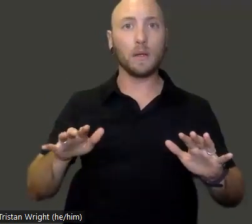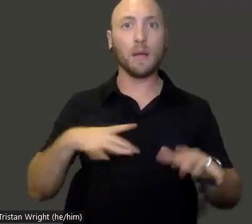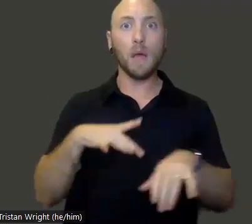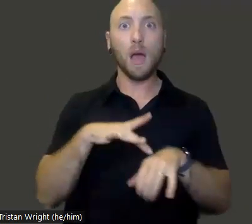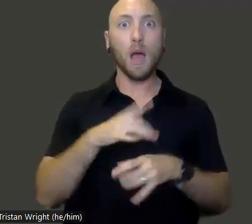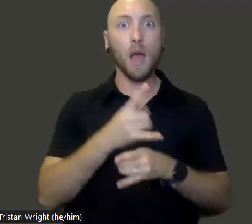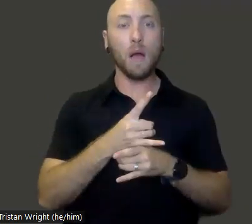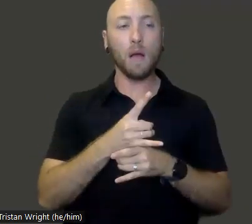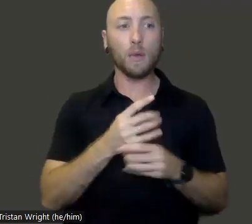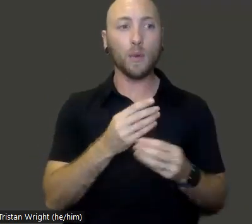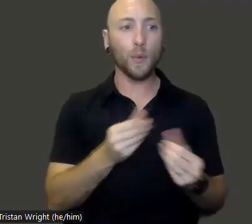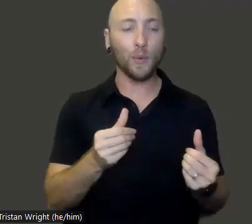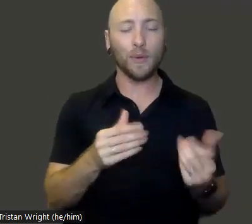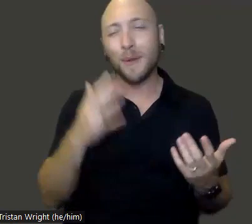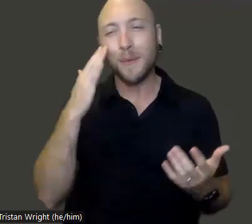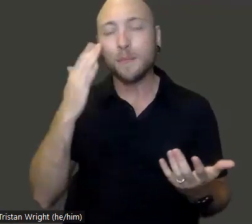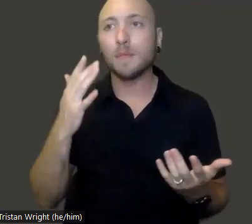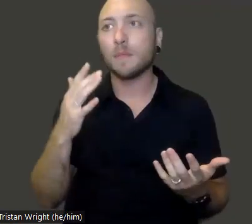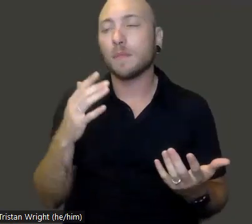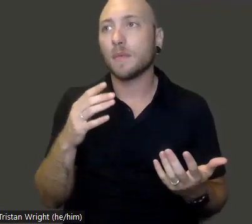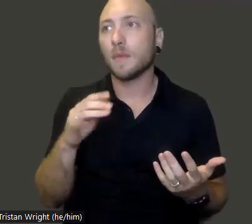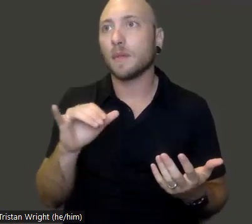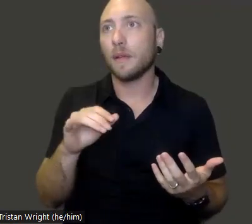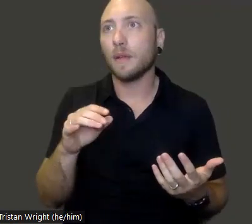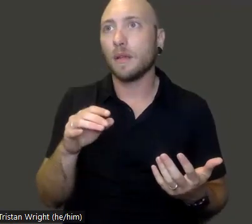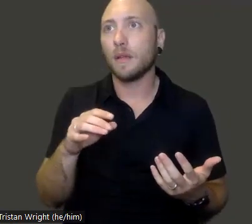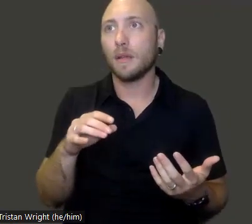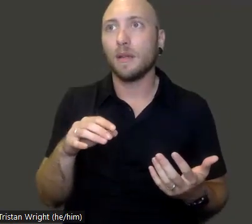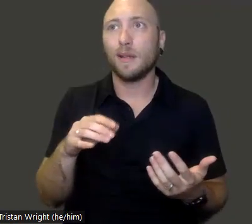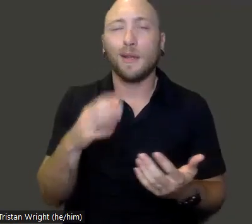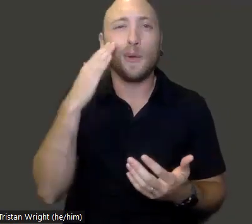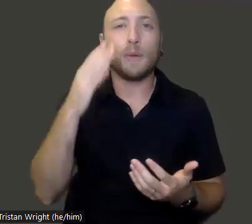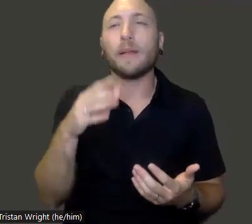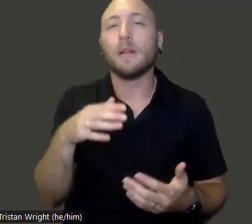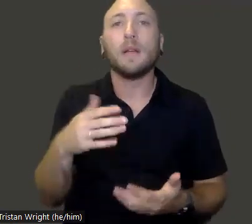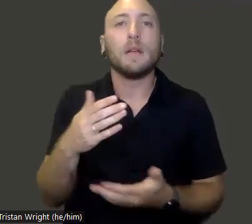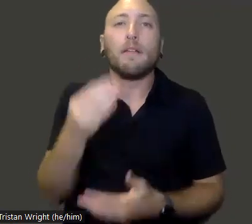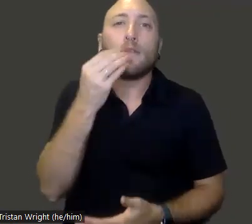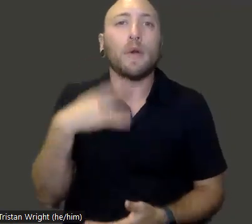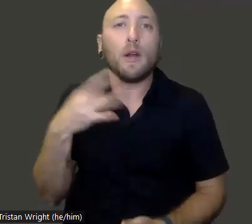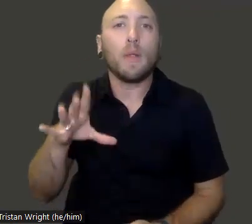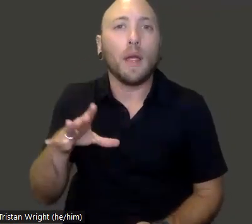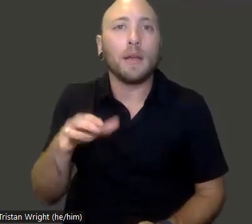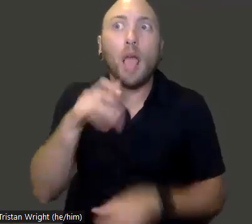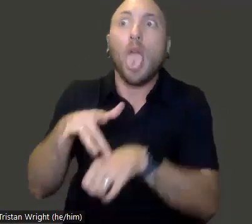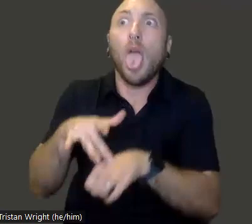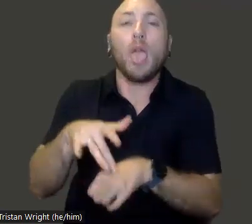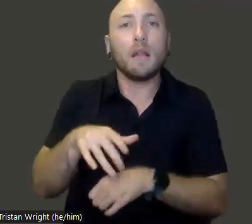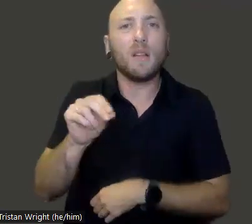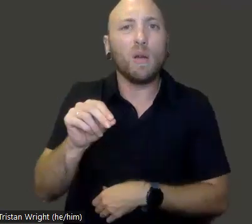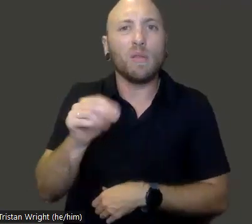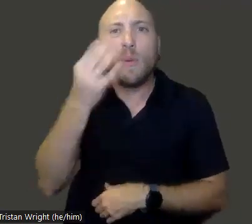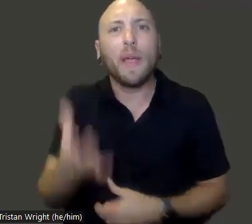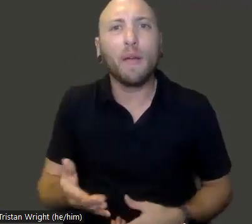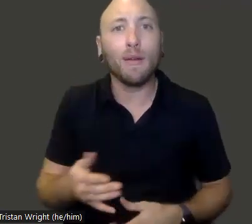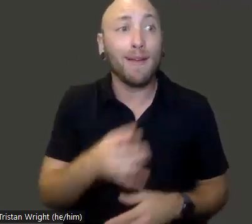more than I thought about some food that I don't like, right? It wasn't a big deal to me. And